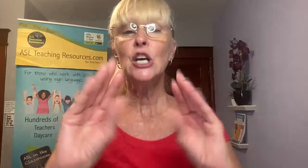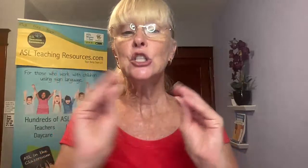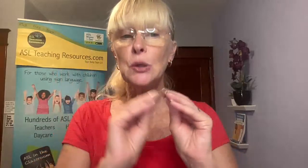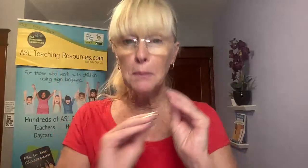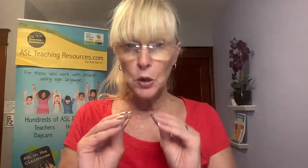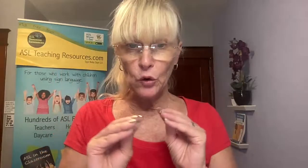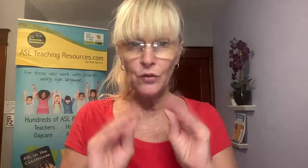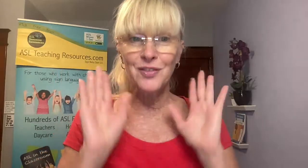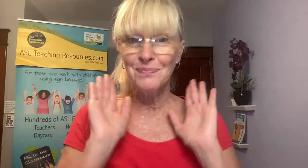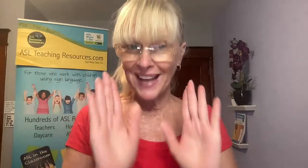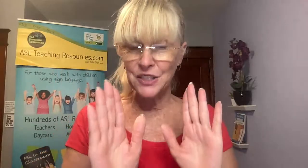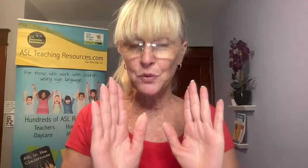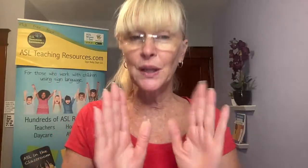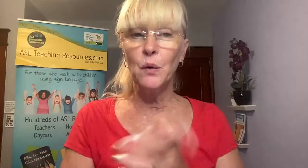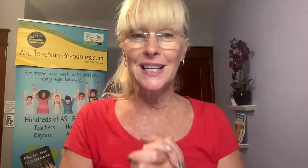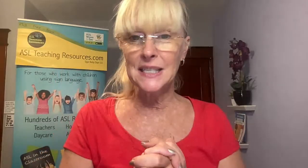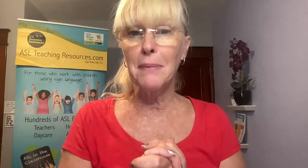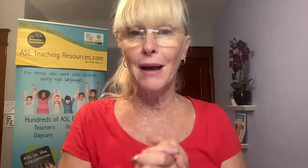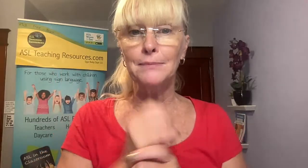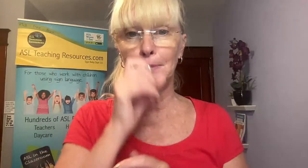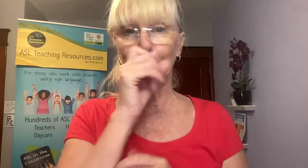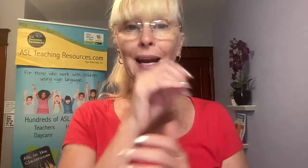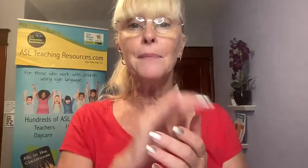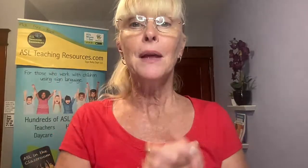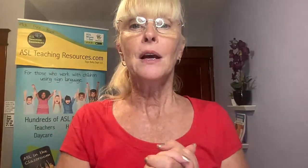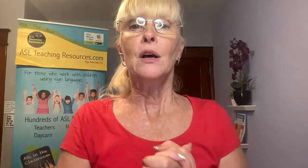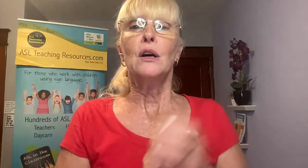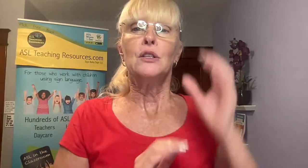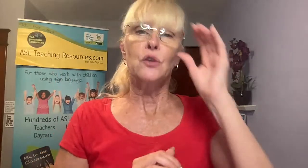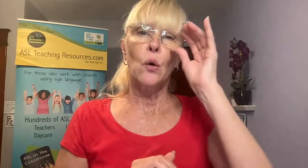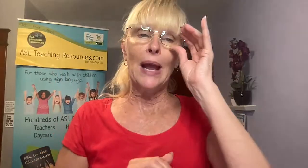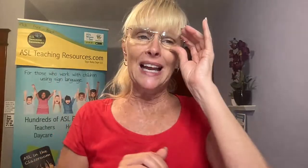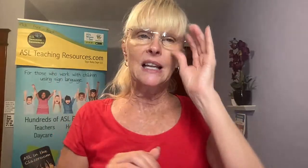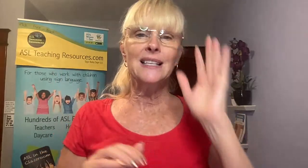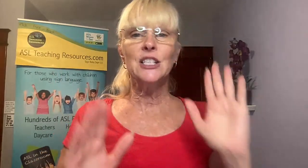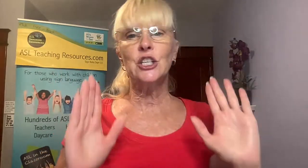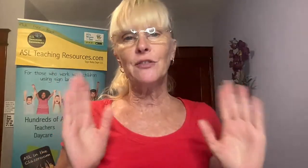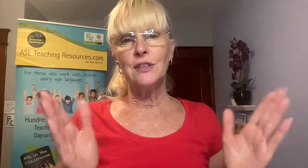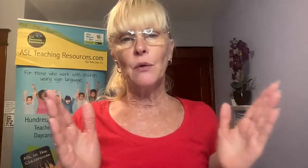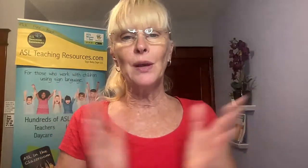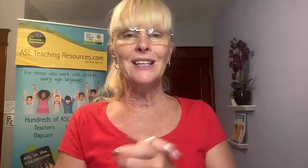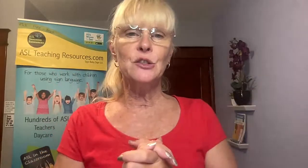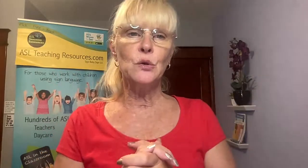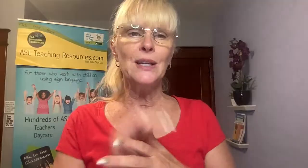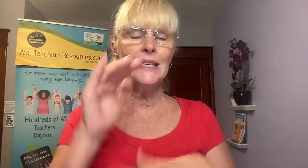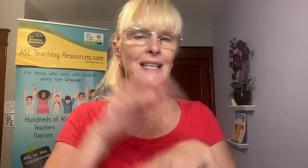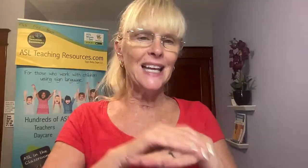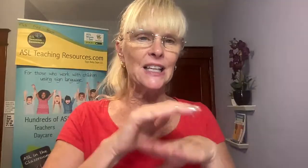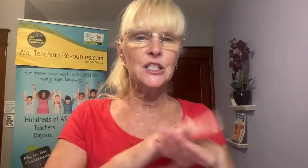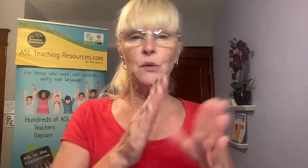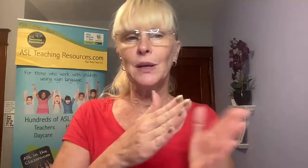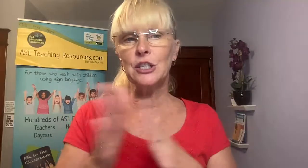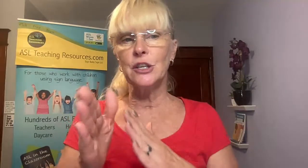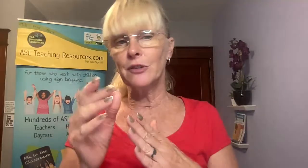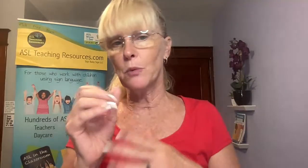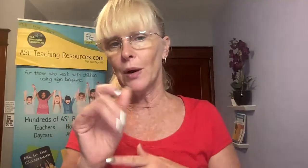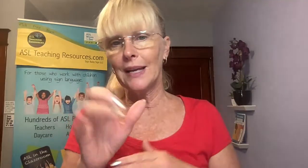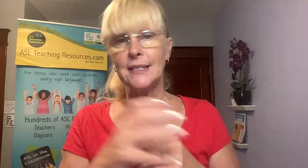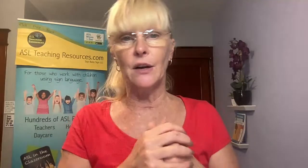to move. That's really what it's about. Okay. So, and let's shift. We can do these in English and we can shift to more ASL.